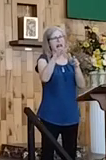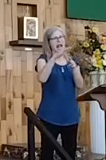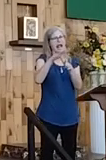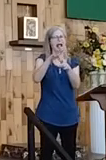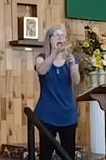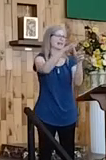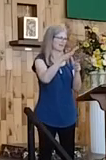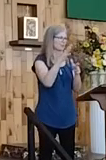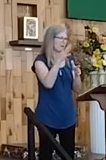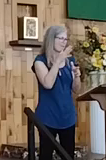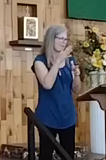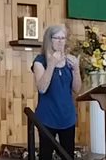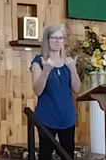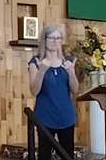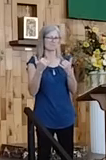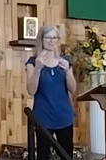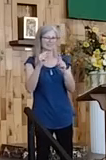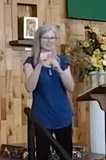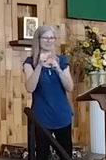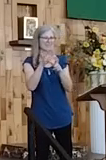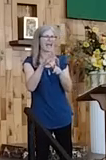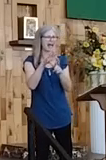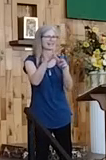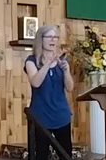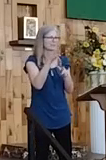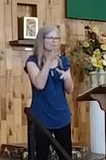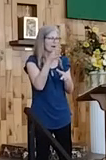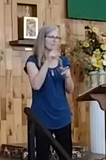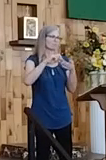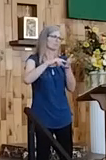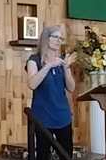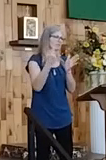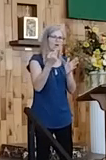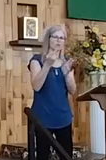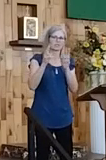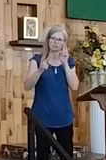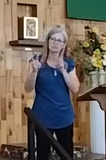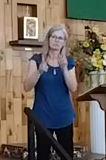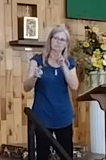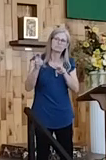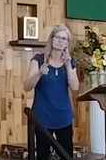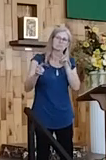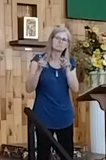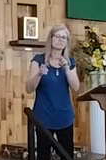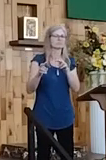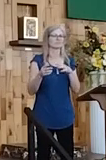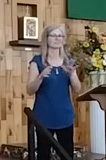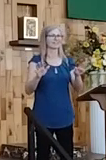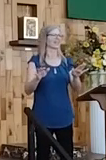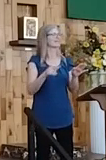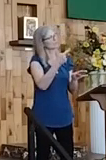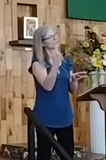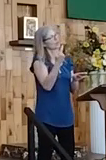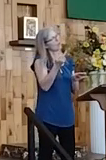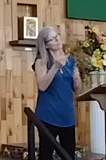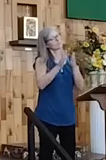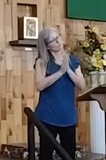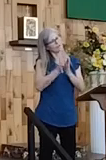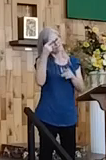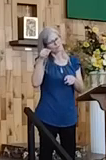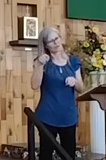She was always after him, always trying to get him, not by scolding, not by anger, but by